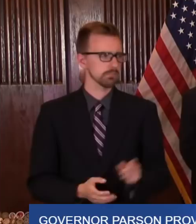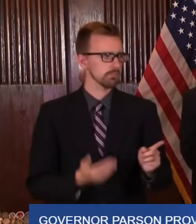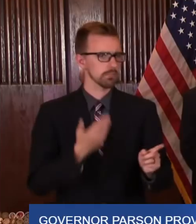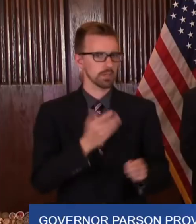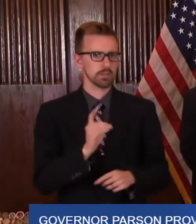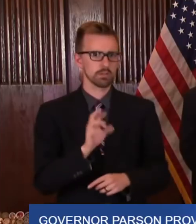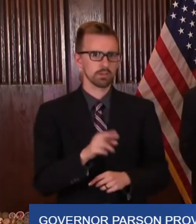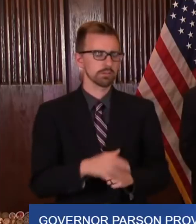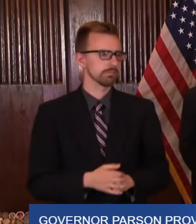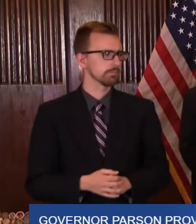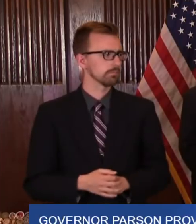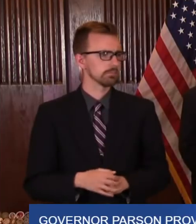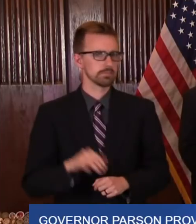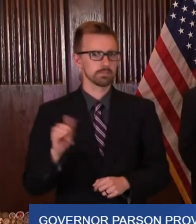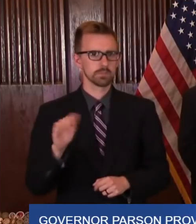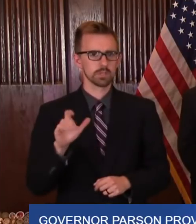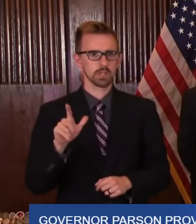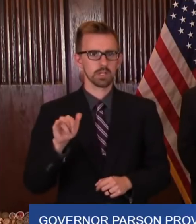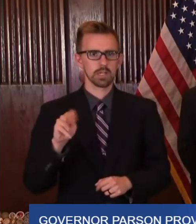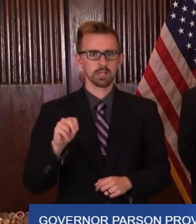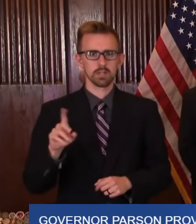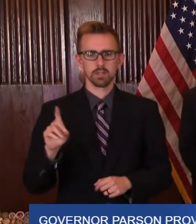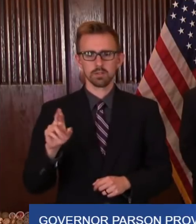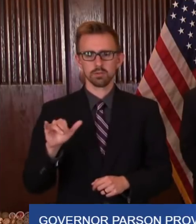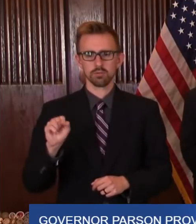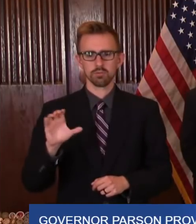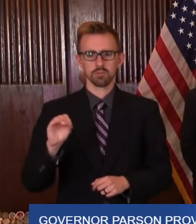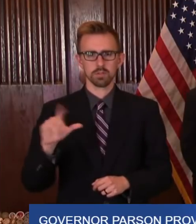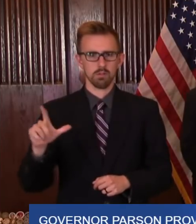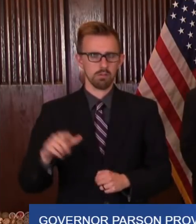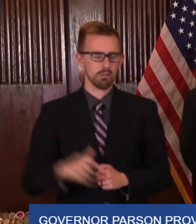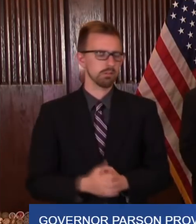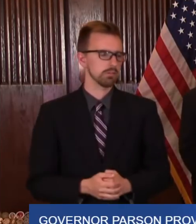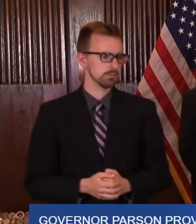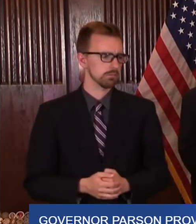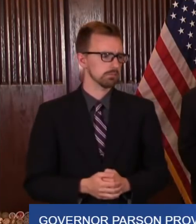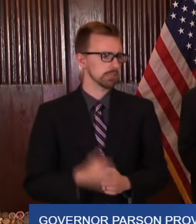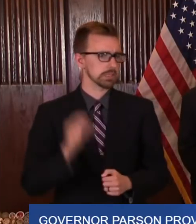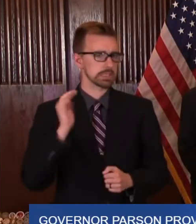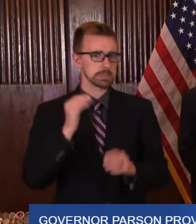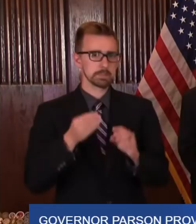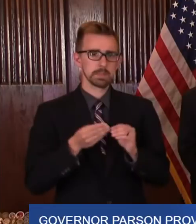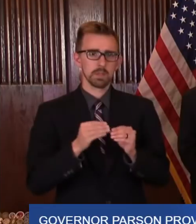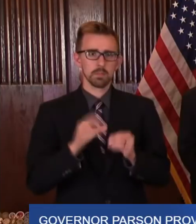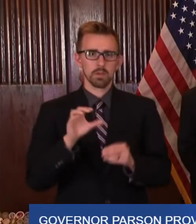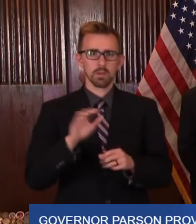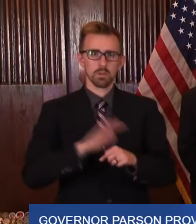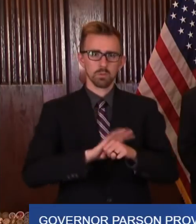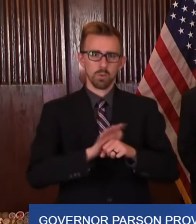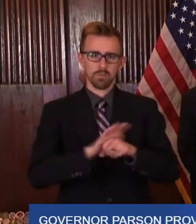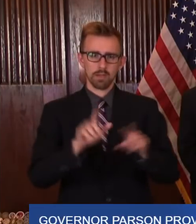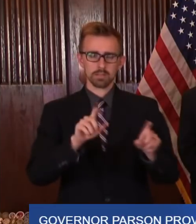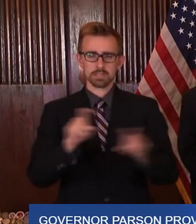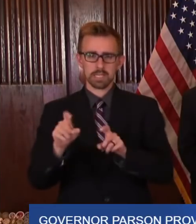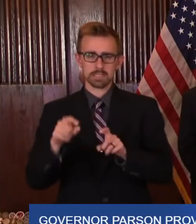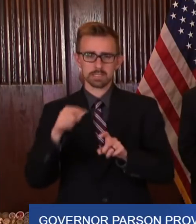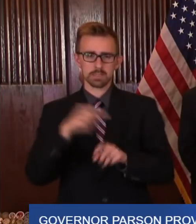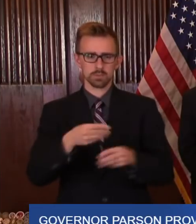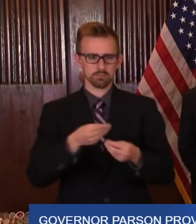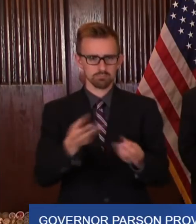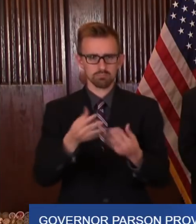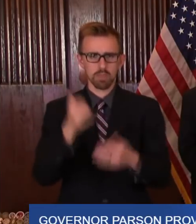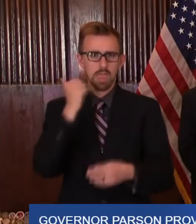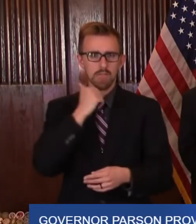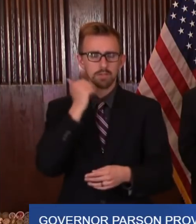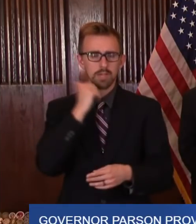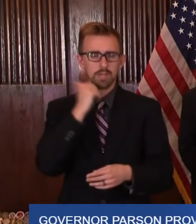you, Dr. Williams. This is from Jacqueline Driscoll, St. Louis Public Radio. Dr. Williams, it appears that the amount of COVID-19 tests the state is completing on a daily basis